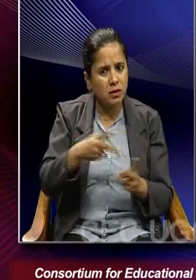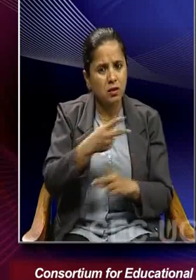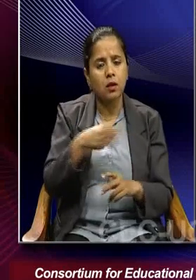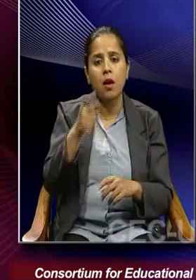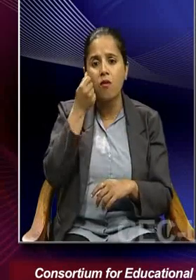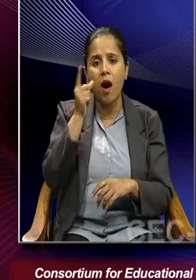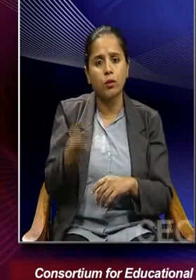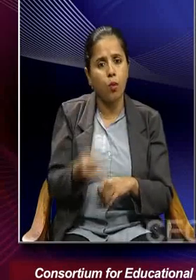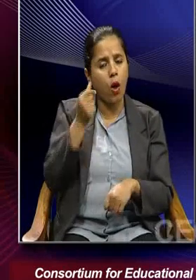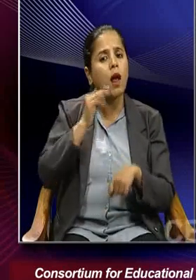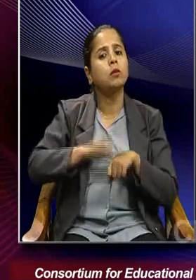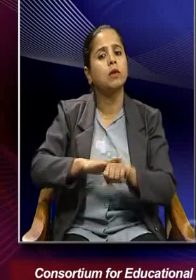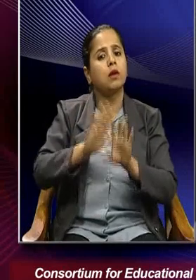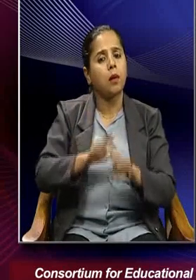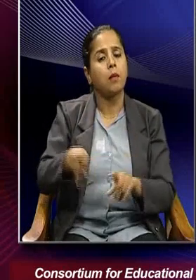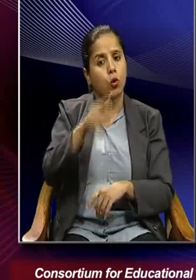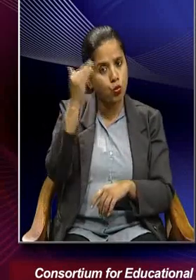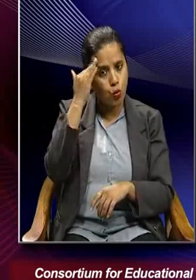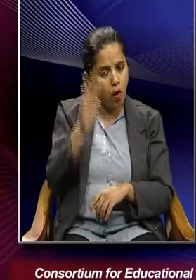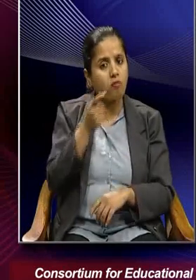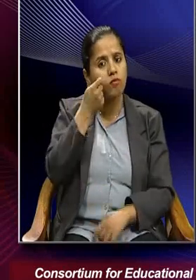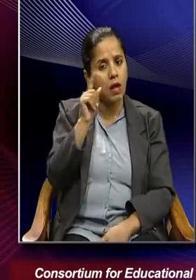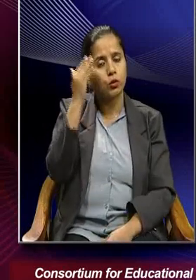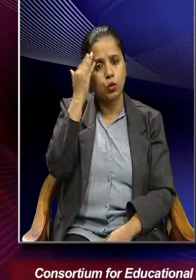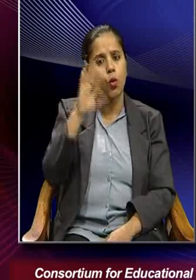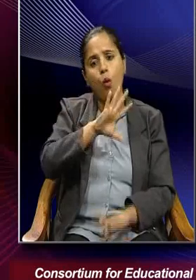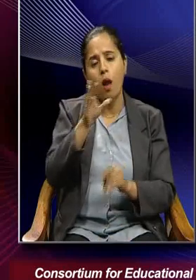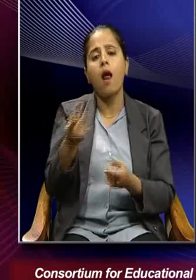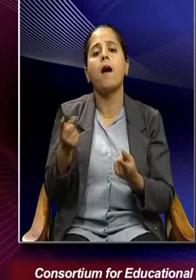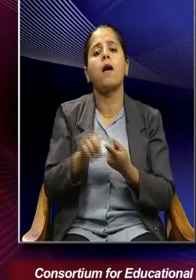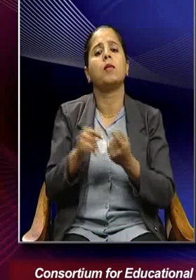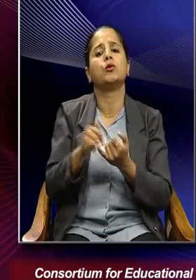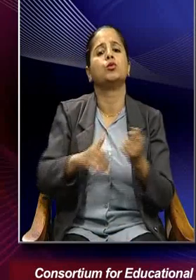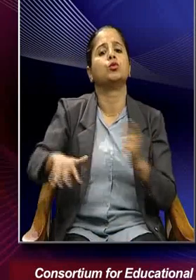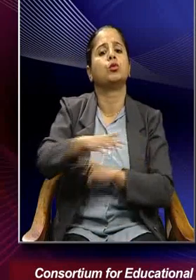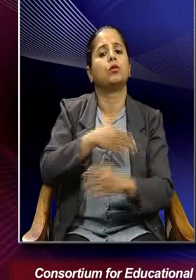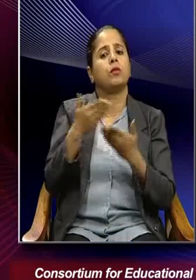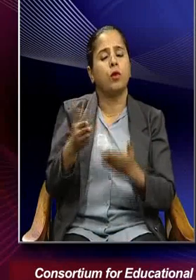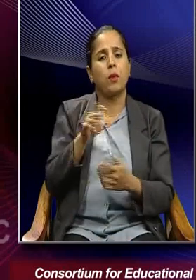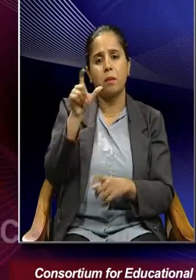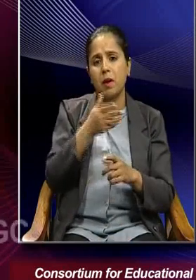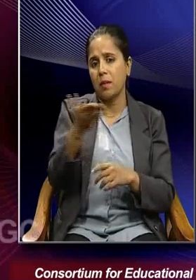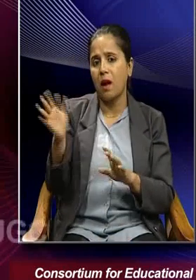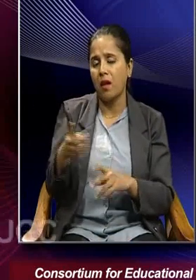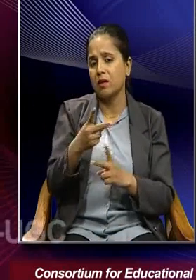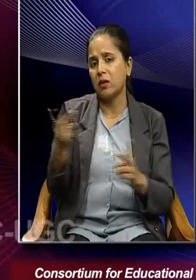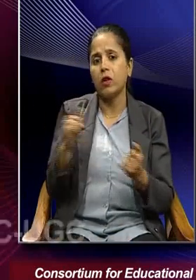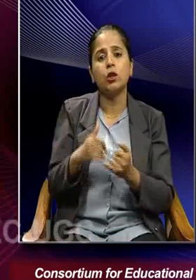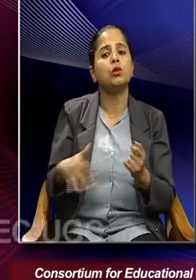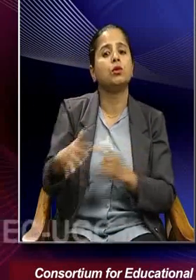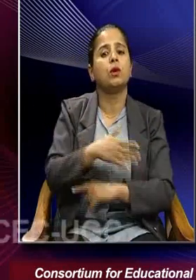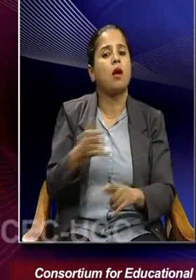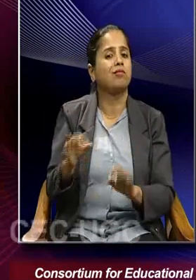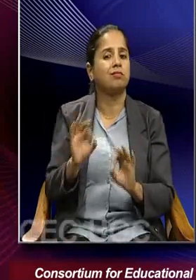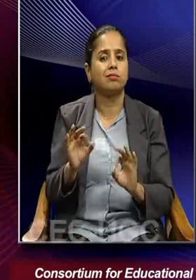more experienced and one who knows that what all happens in the society, the kind of people which are there in the society,